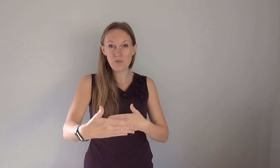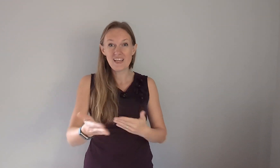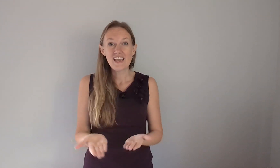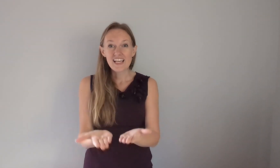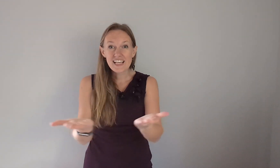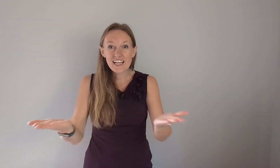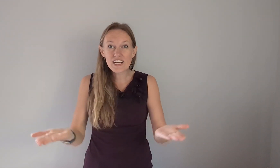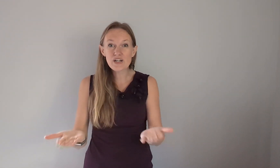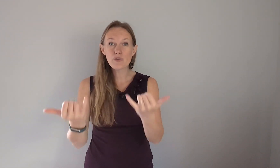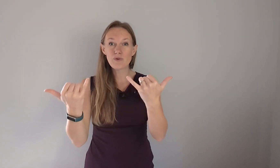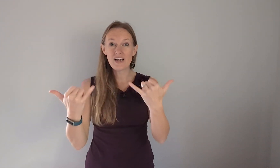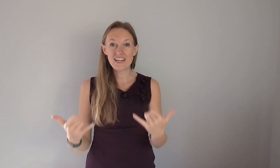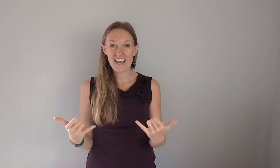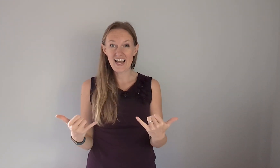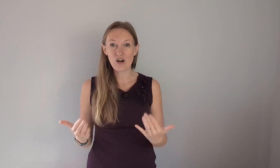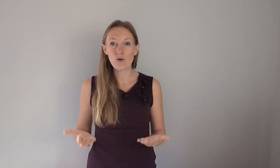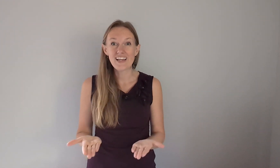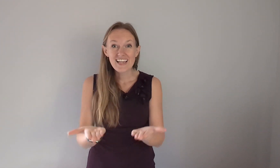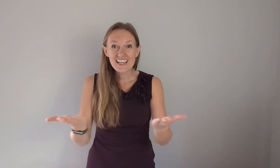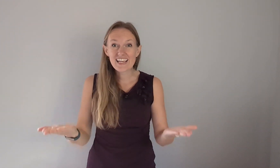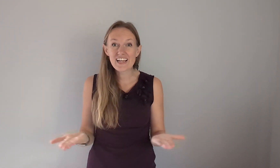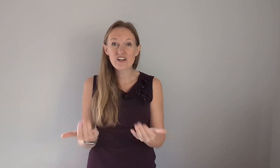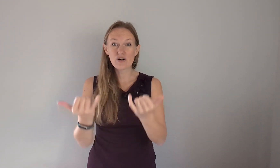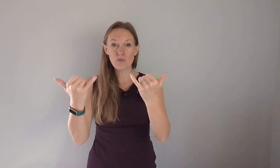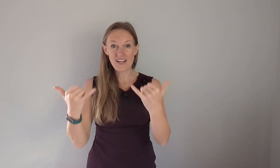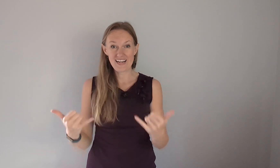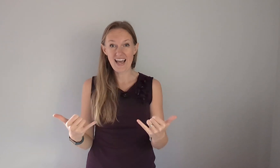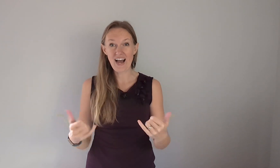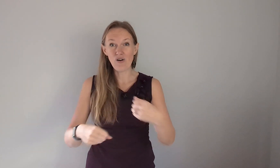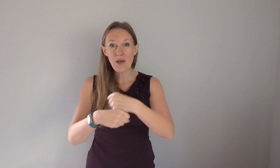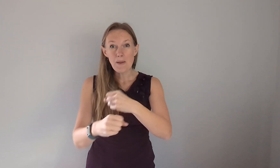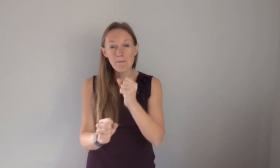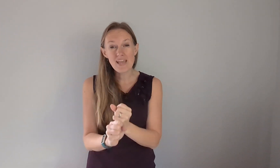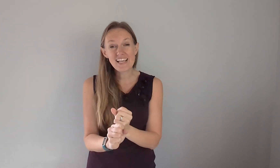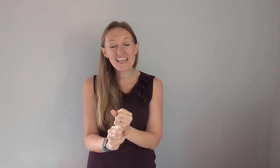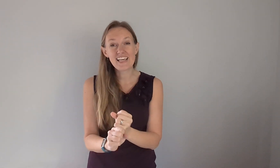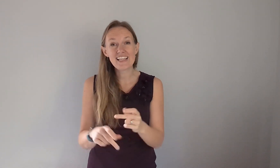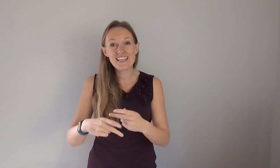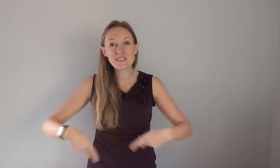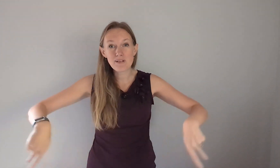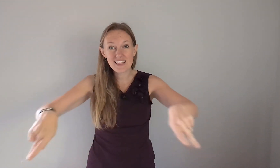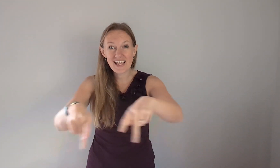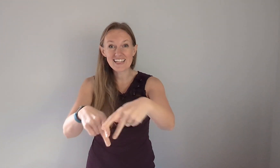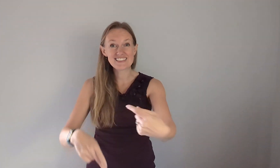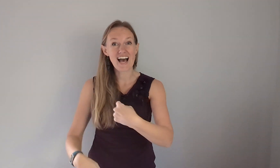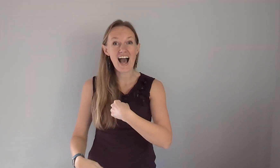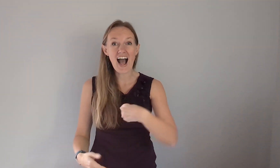room, here, right now, here, right now. Making this place